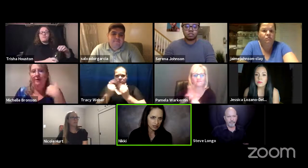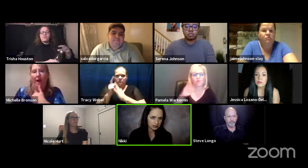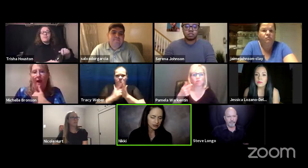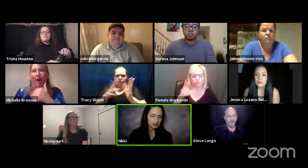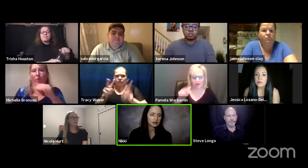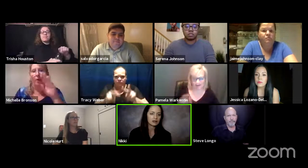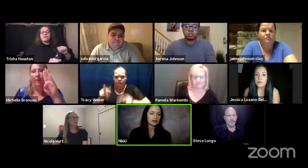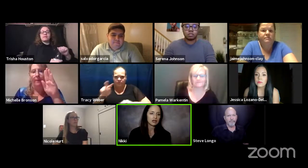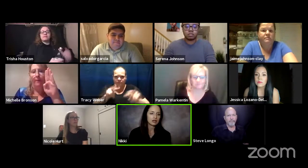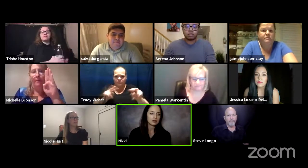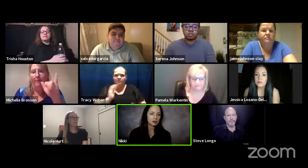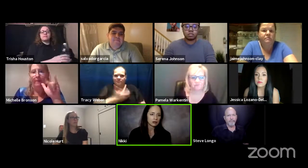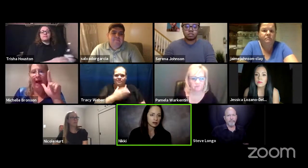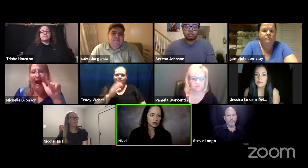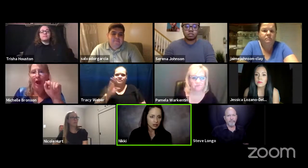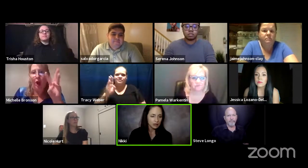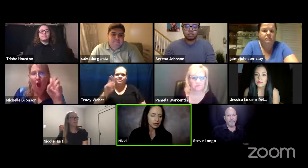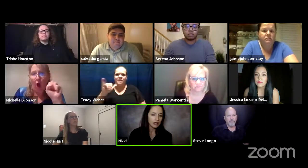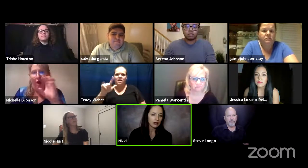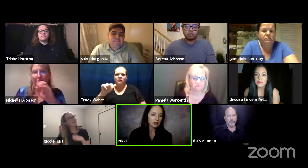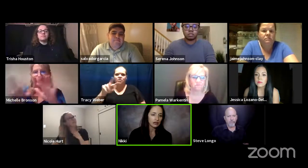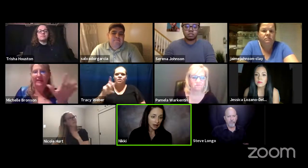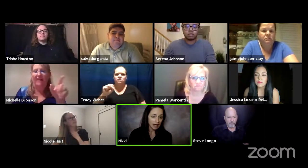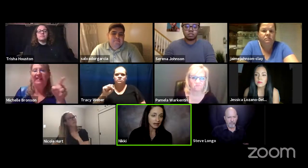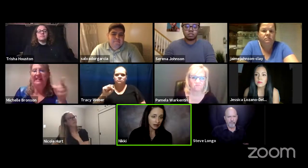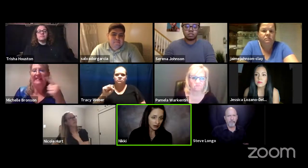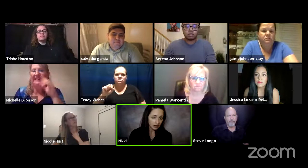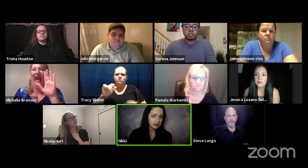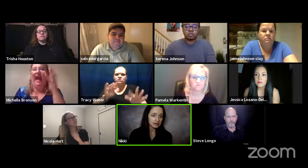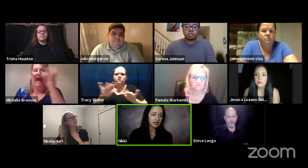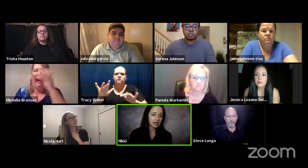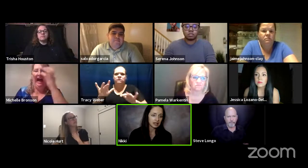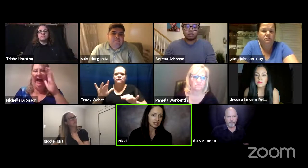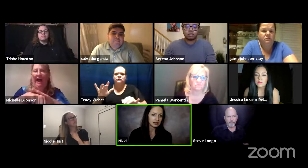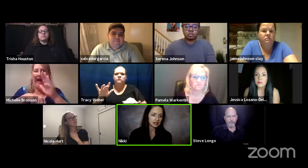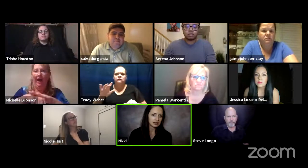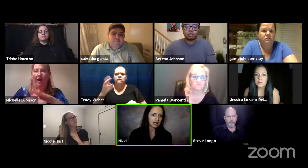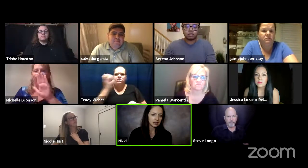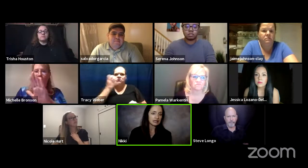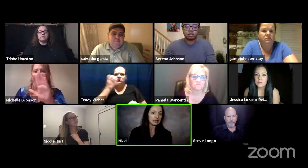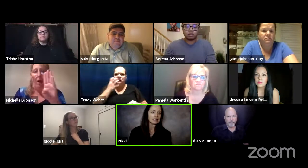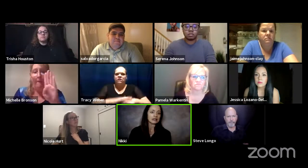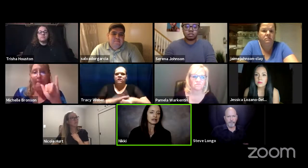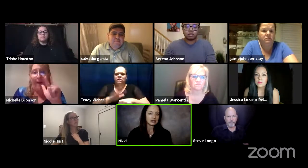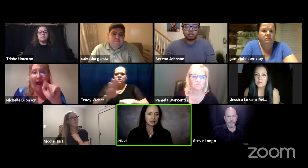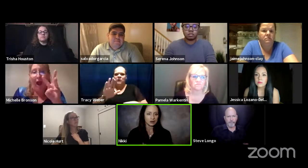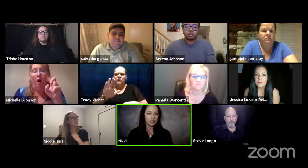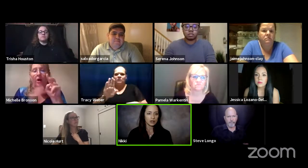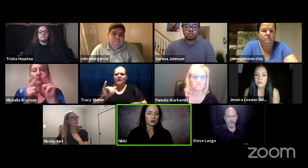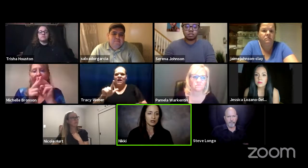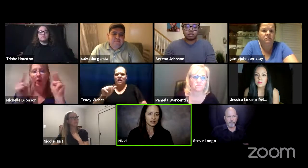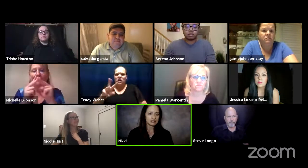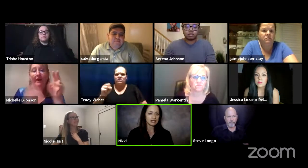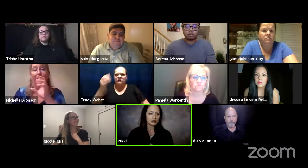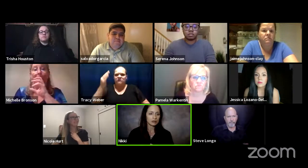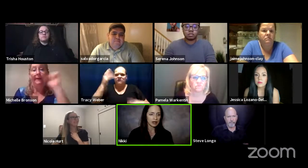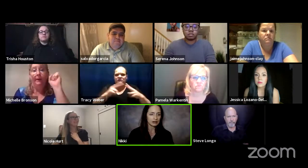grant. They were reviewing the bylaws and they said, eek, we noticed that your